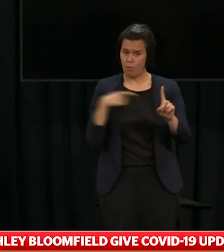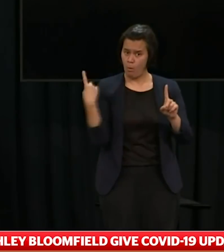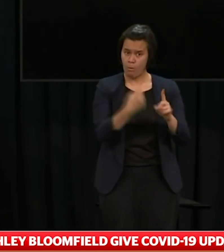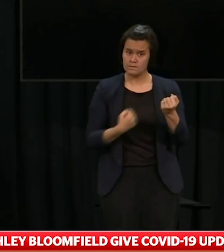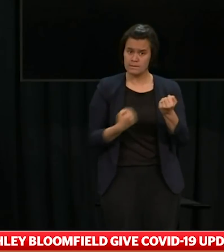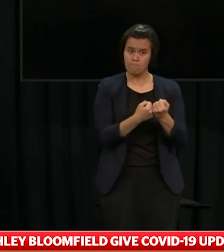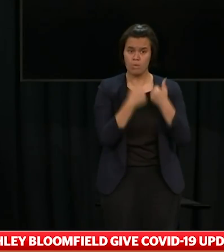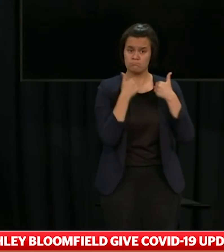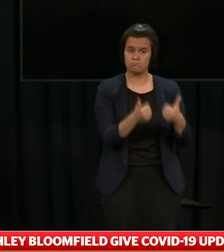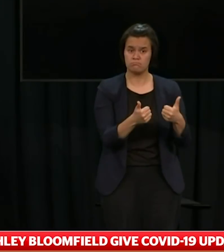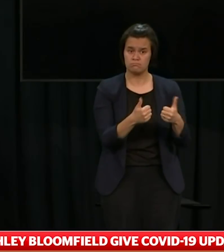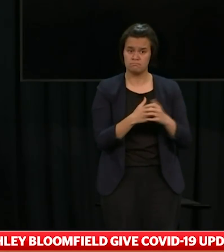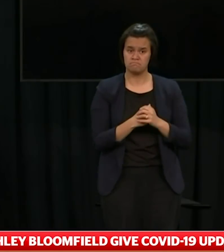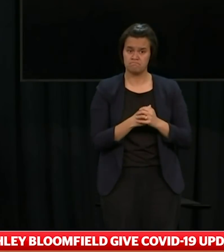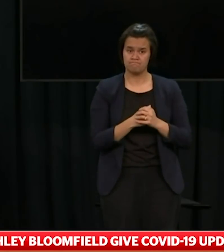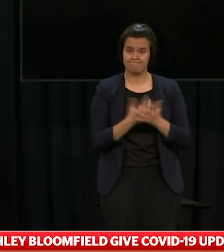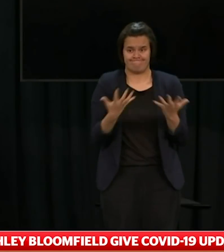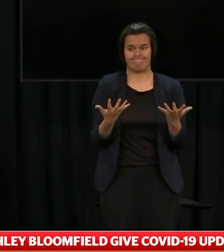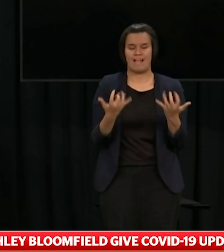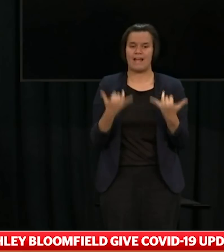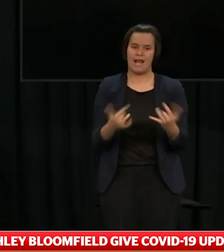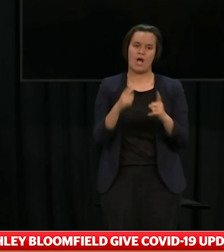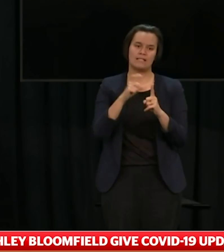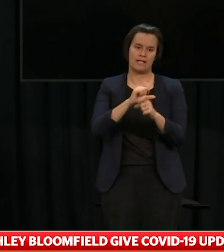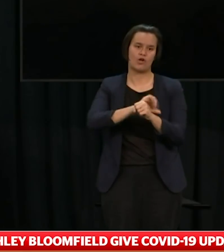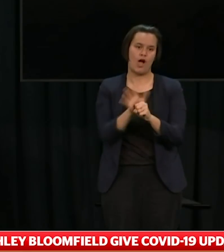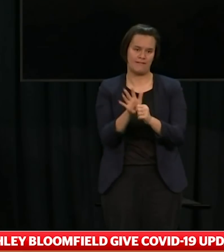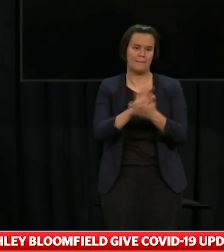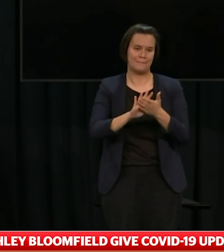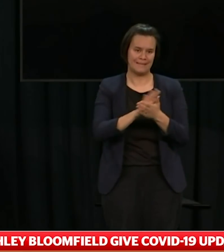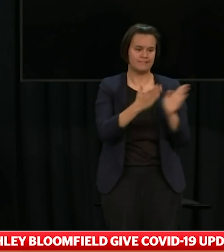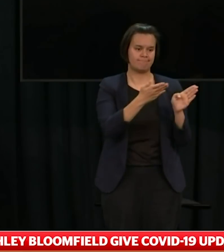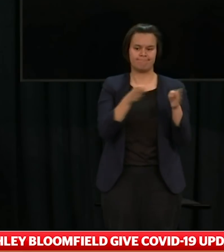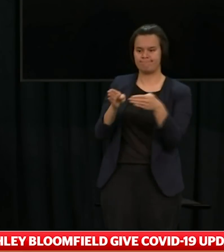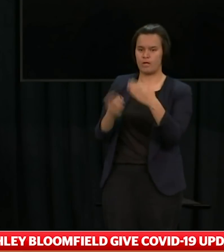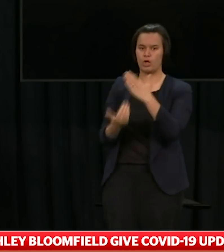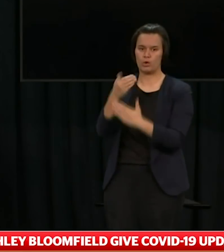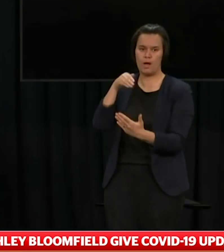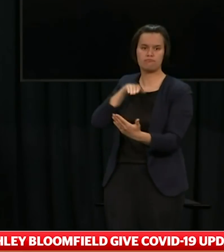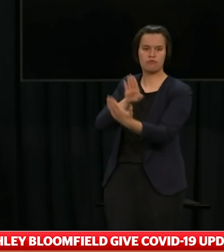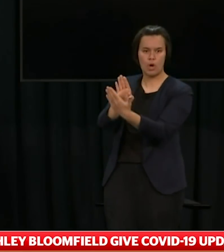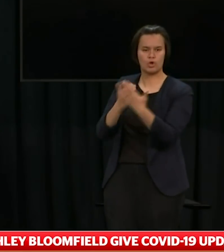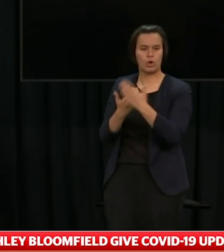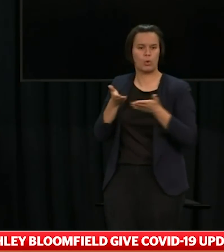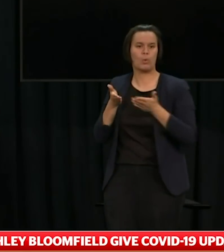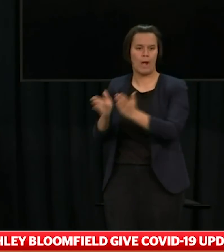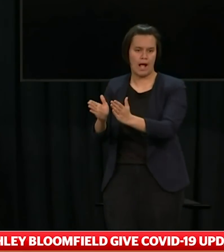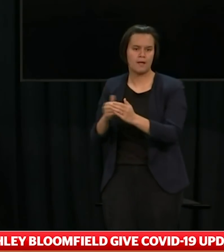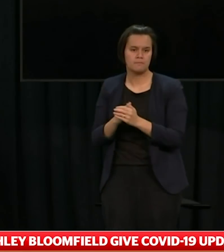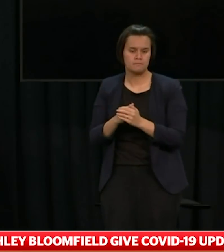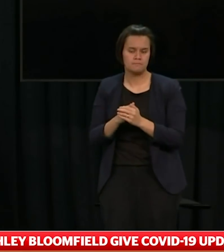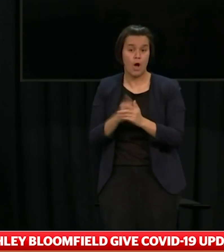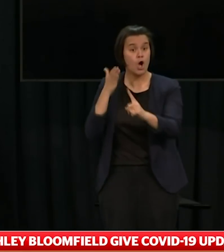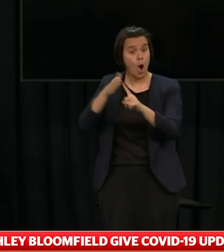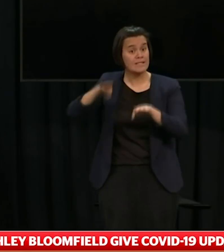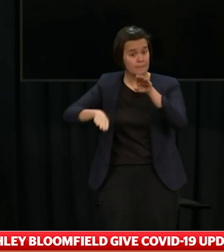behind. But while Delta has forced us to change our approach, vaccines mean we can still have very similar goals